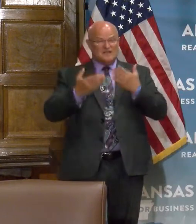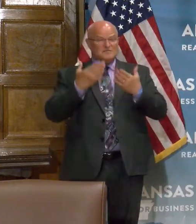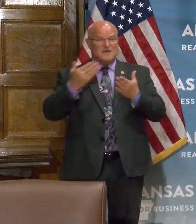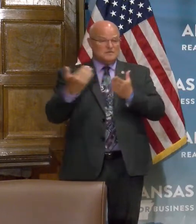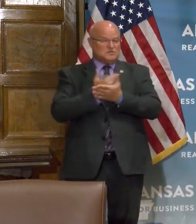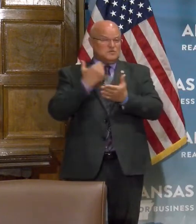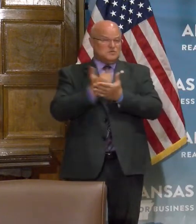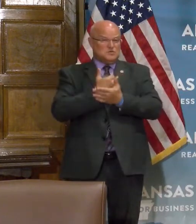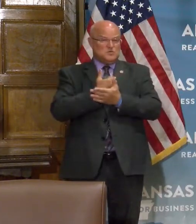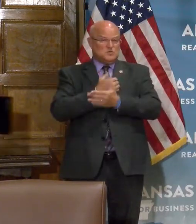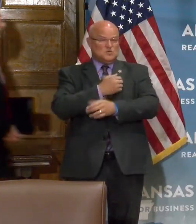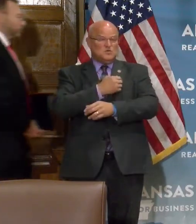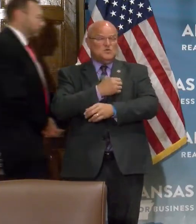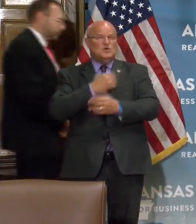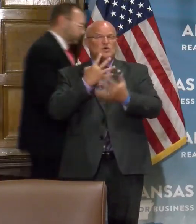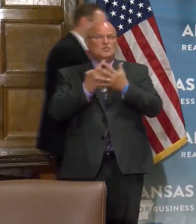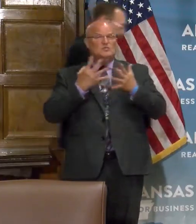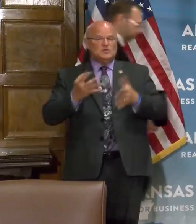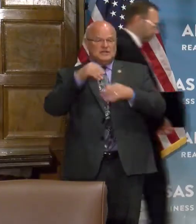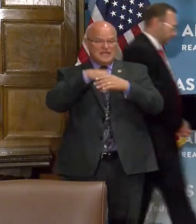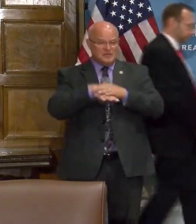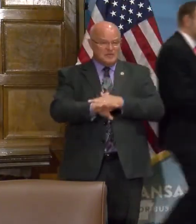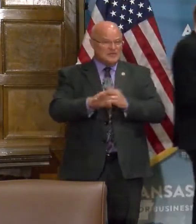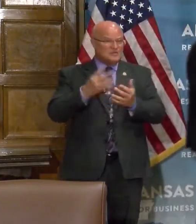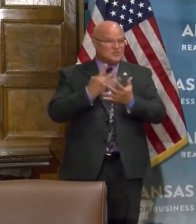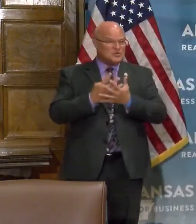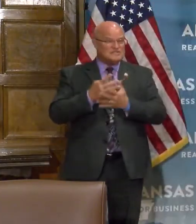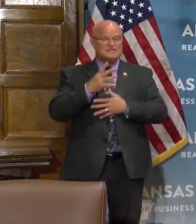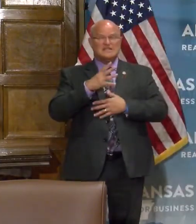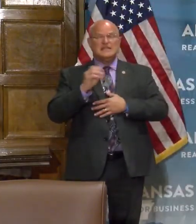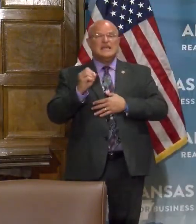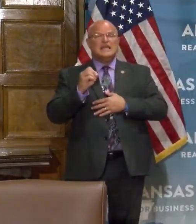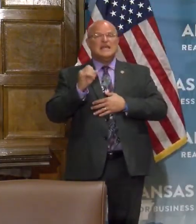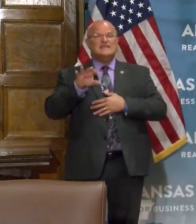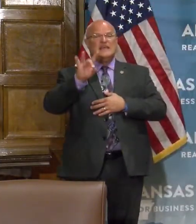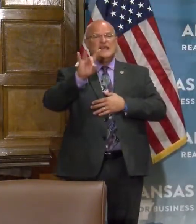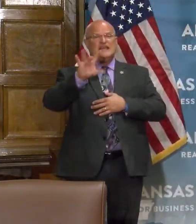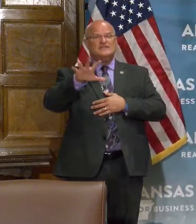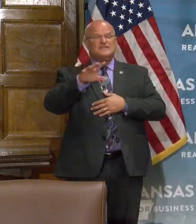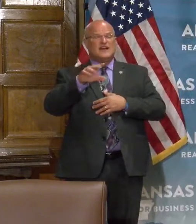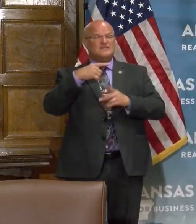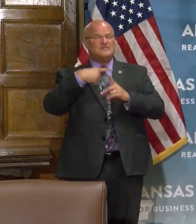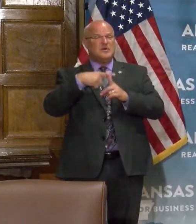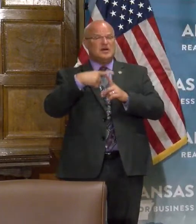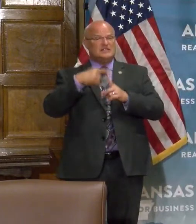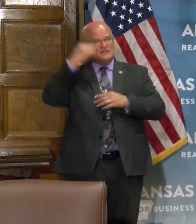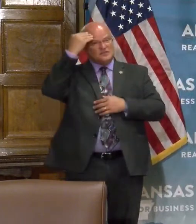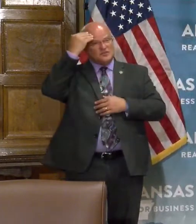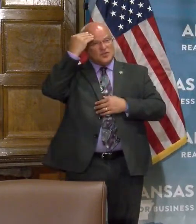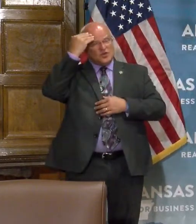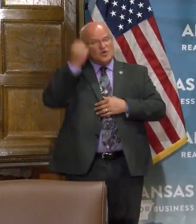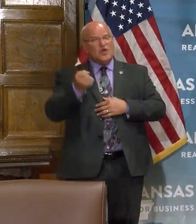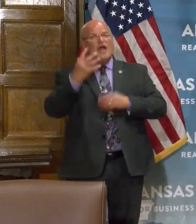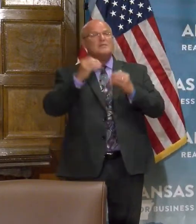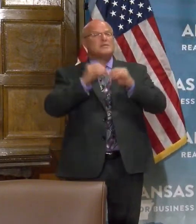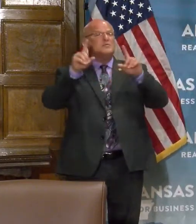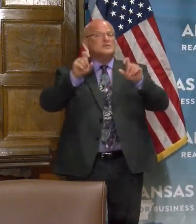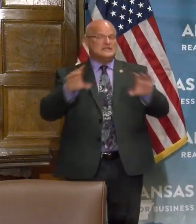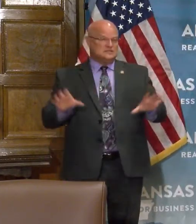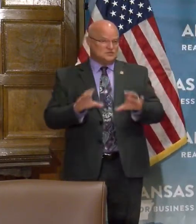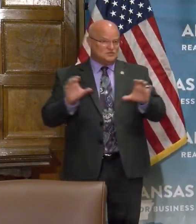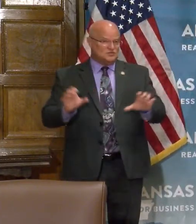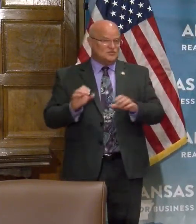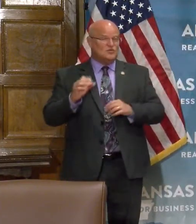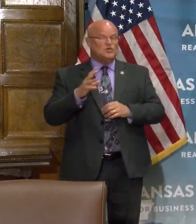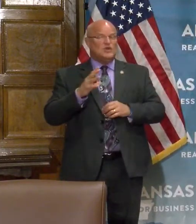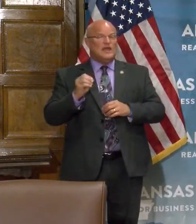a new inmate to the prison that brought it into the prison? And of the 85 positives, if you know, how many more tests will you have to do?